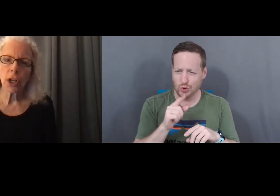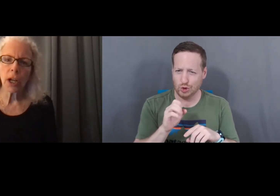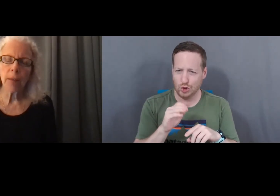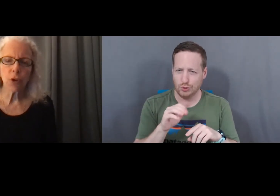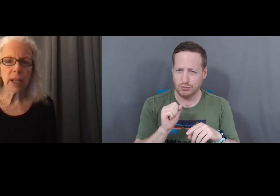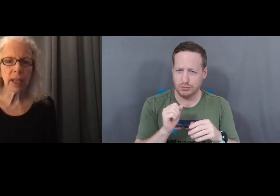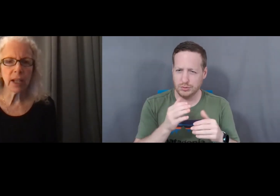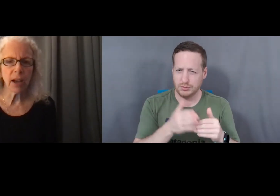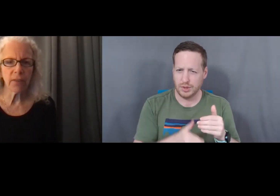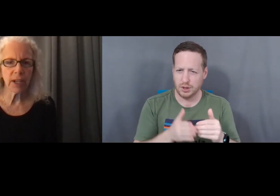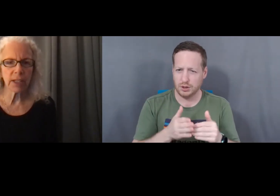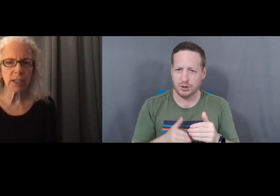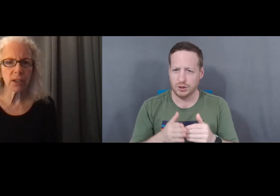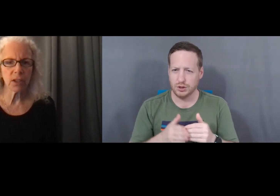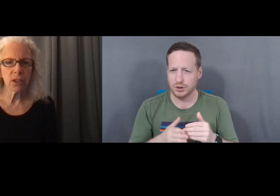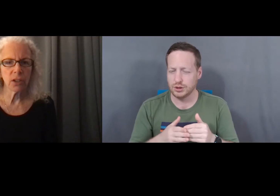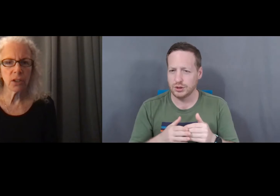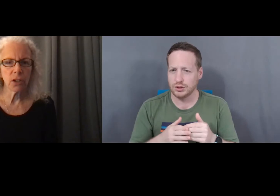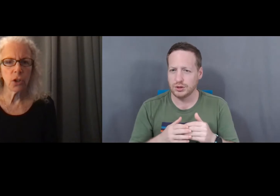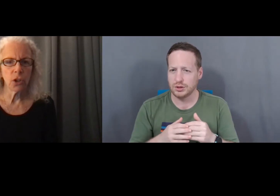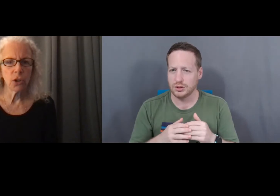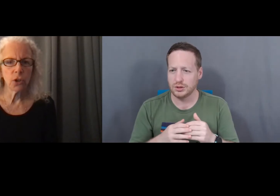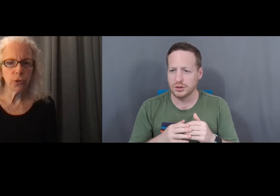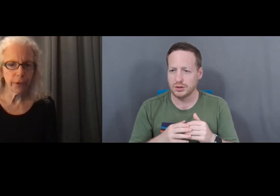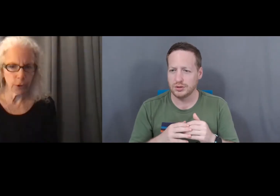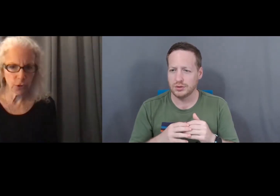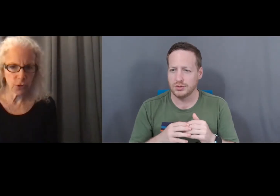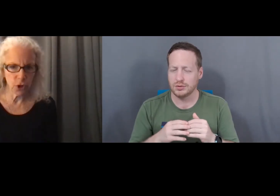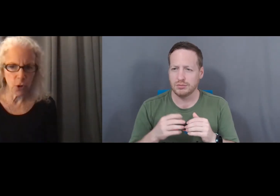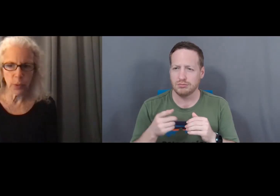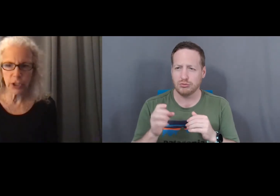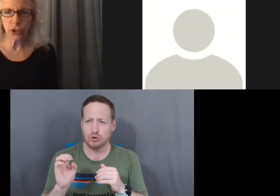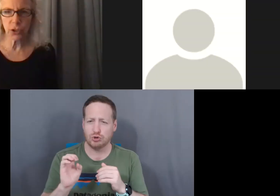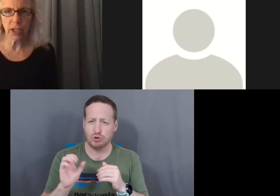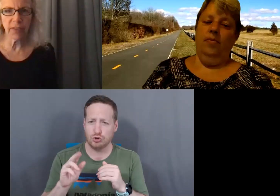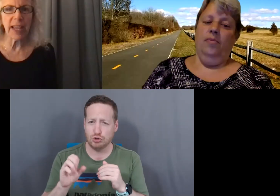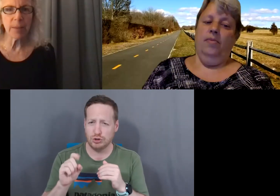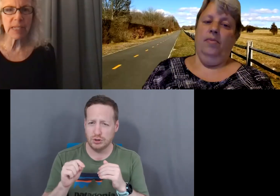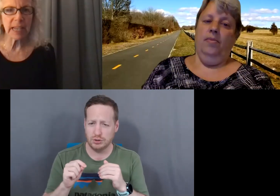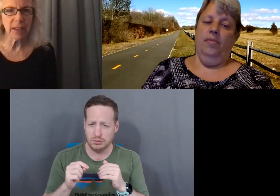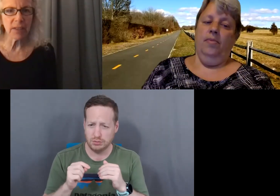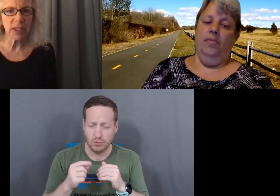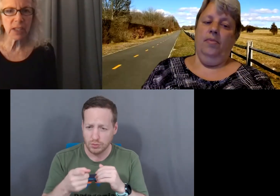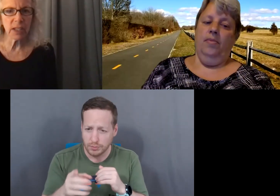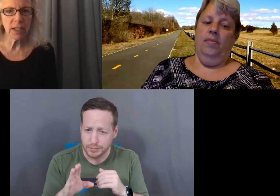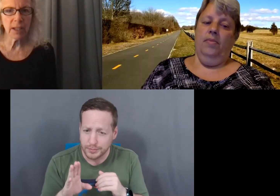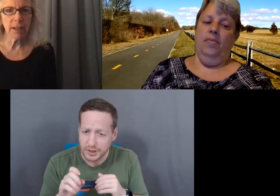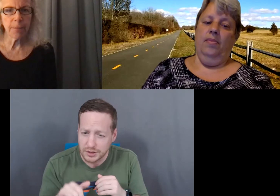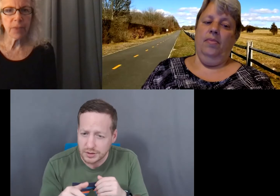I'm trying to think out of us. Do folks know which, if they themselves,